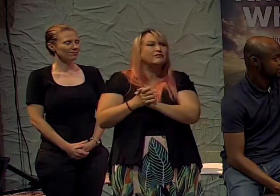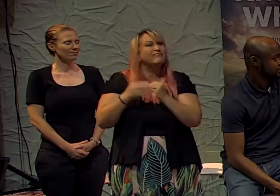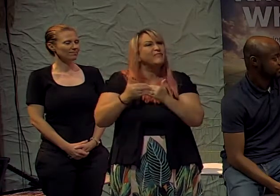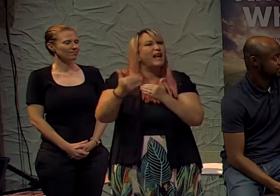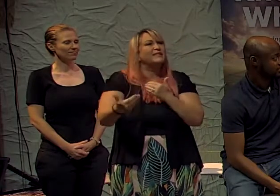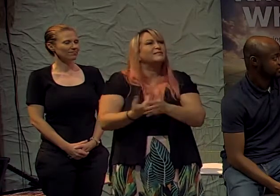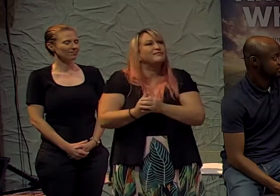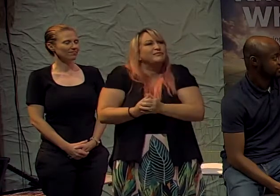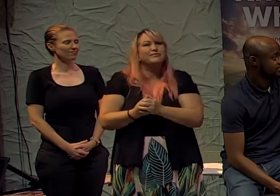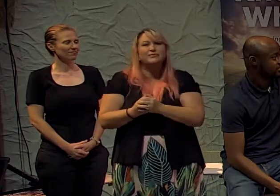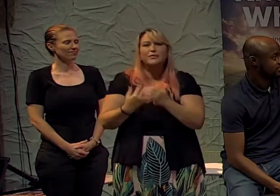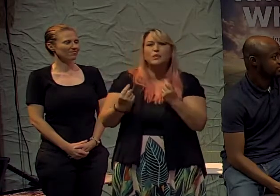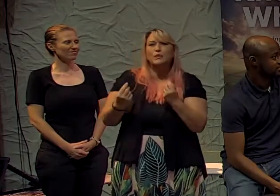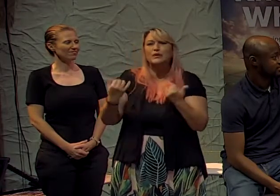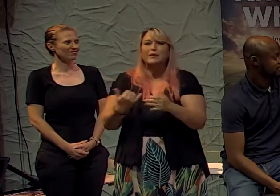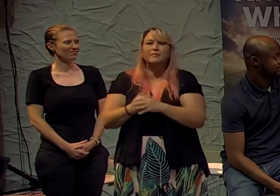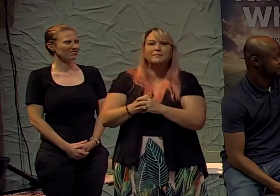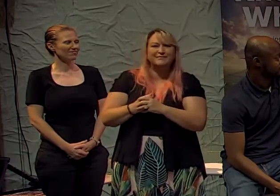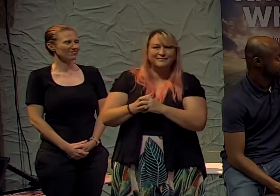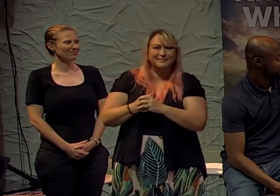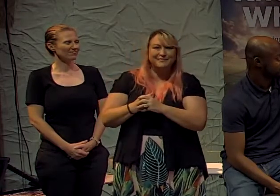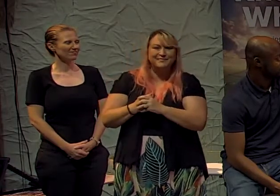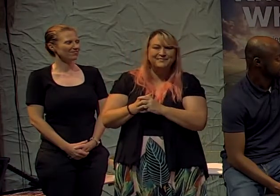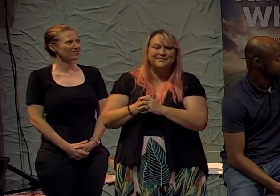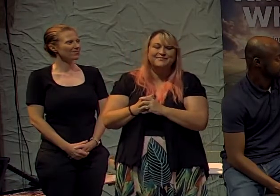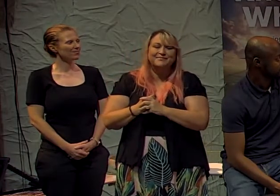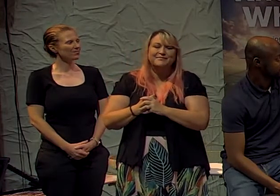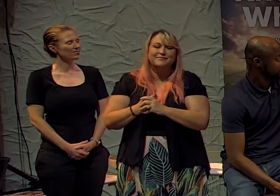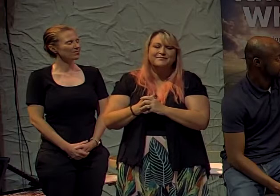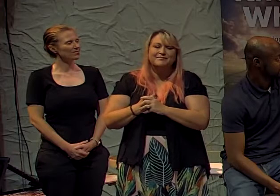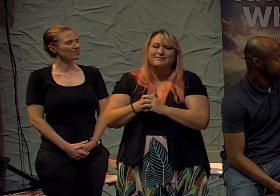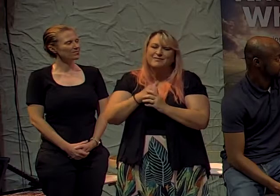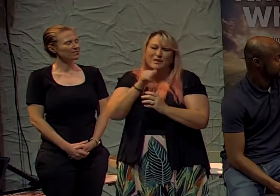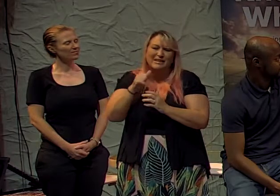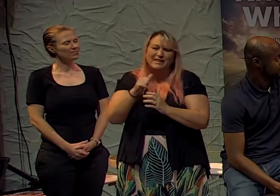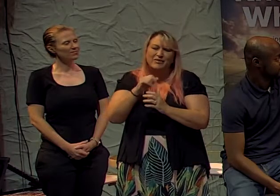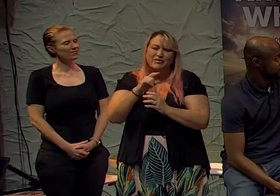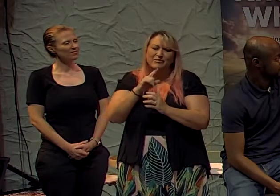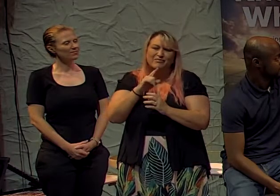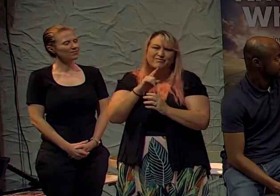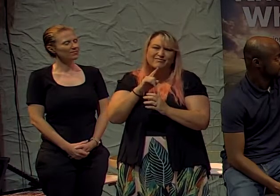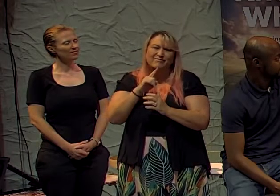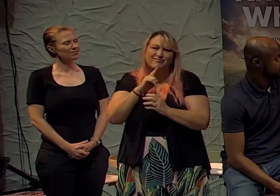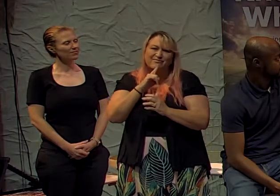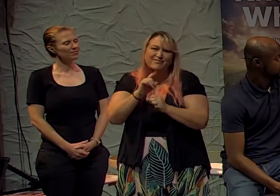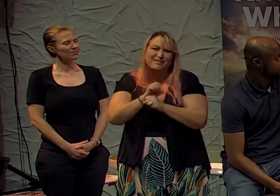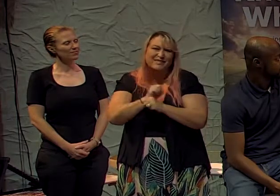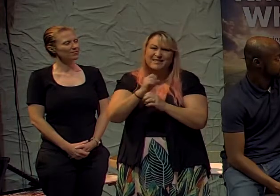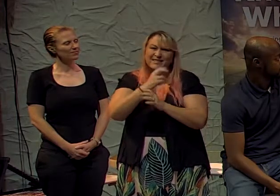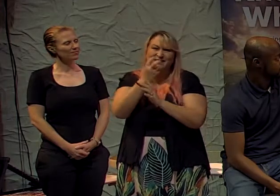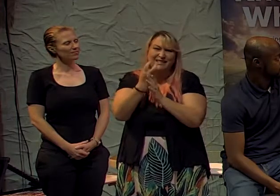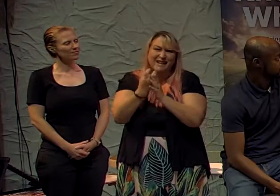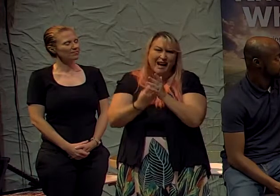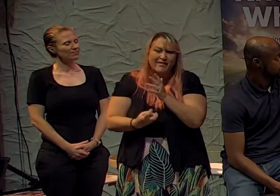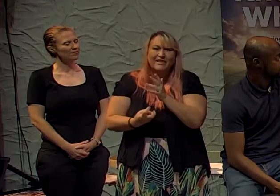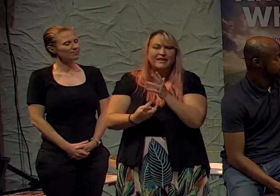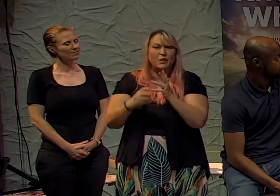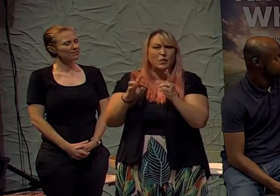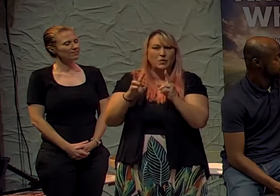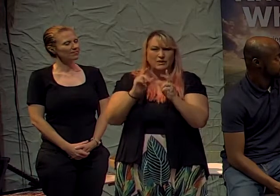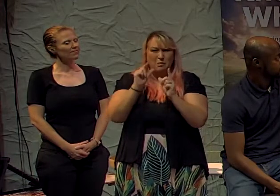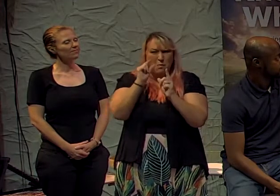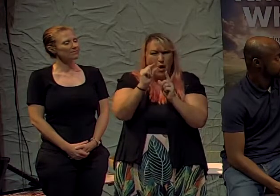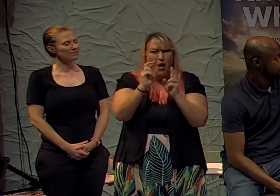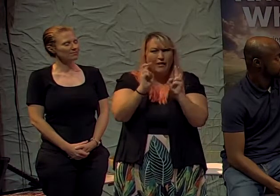next. Like, what do we need to do now? And we didn't dive in to those little issues, and they built up. But